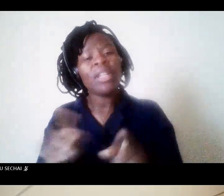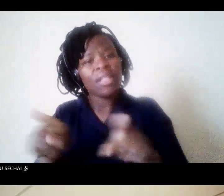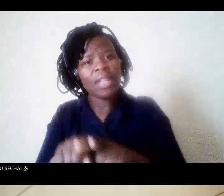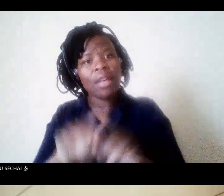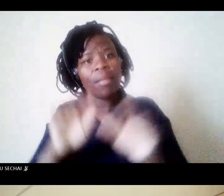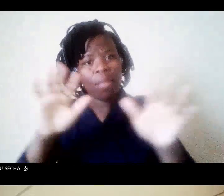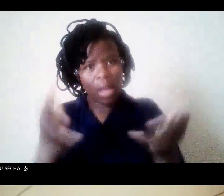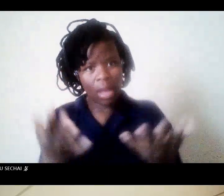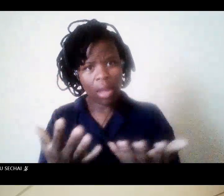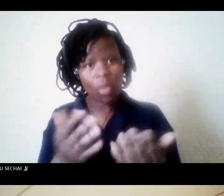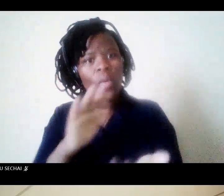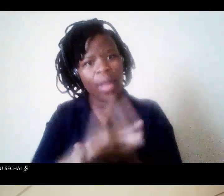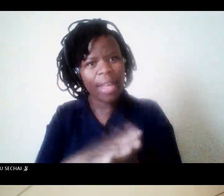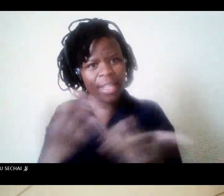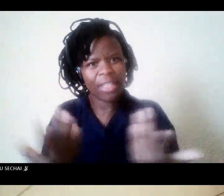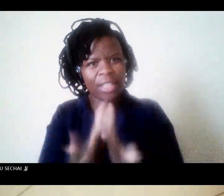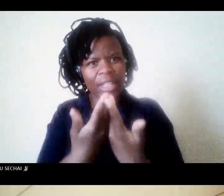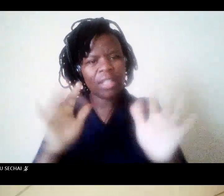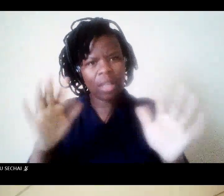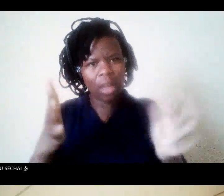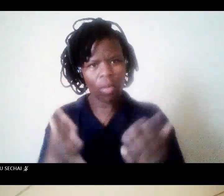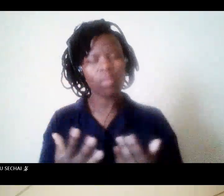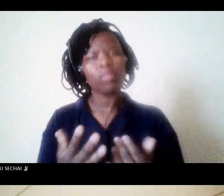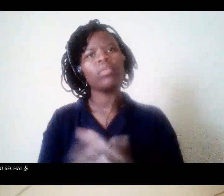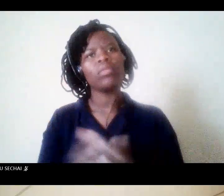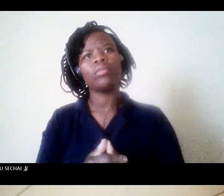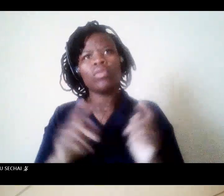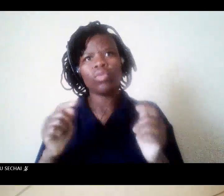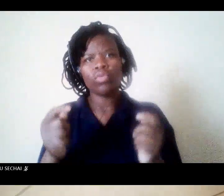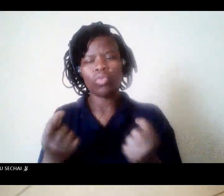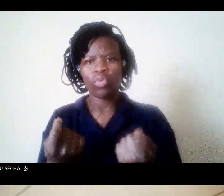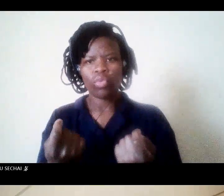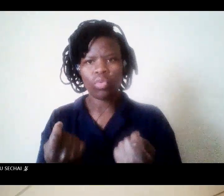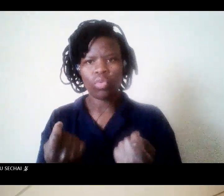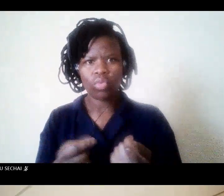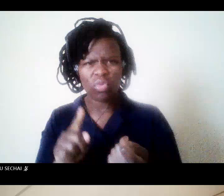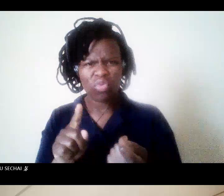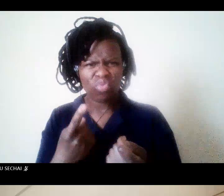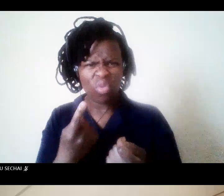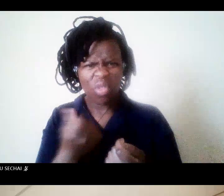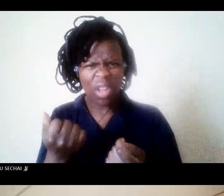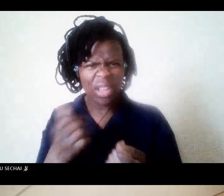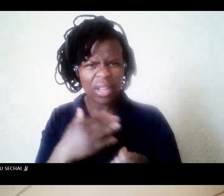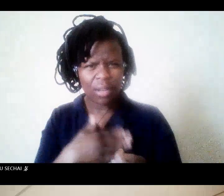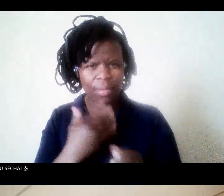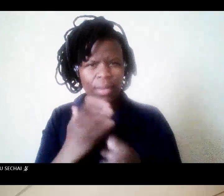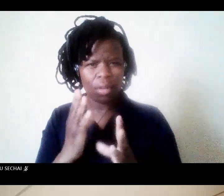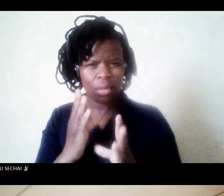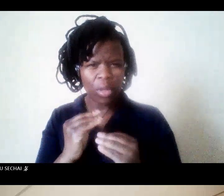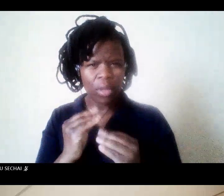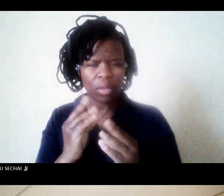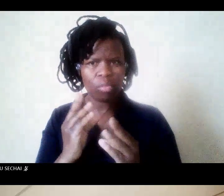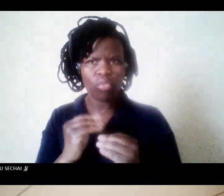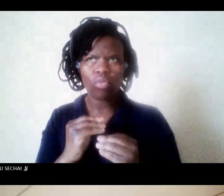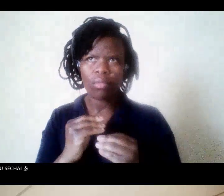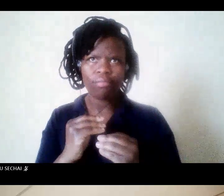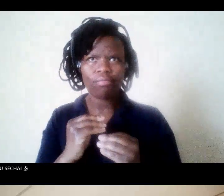the challenges and everything. Yeah, so there was something else I wanted to mention.